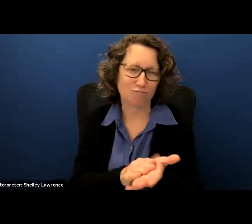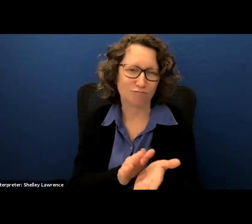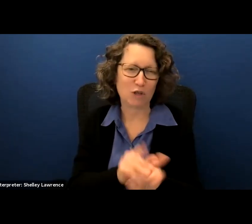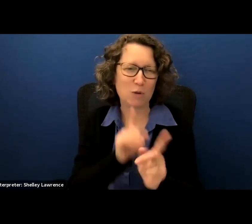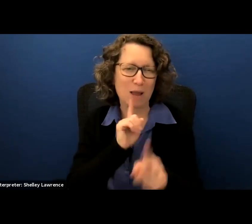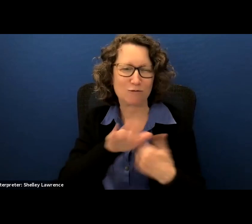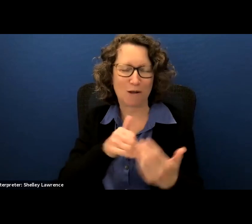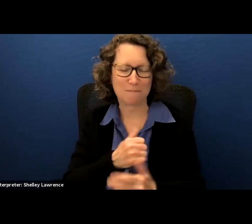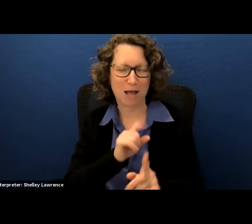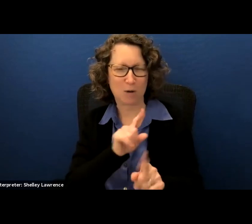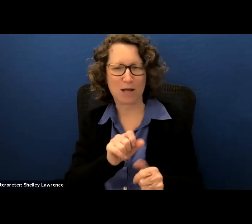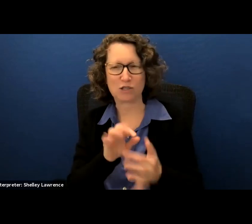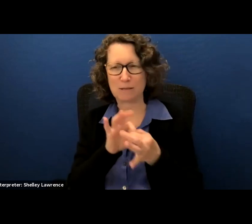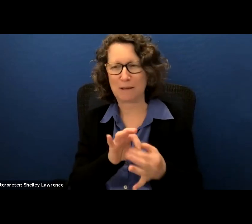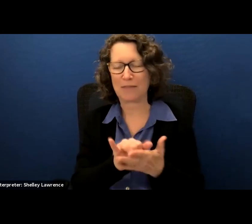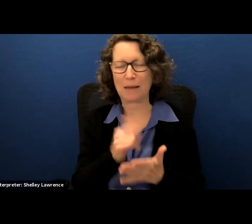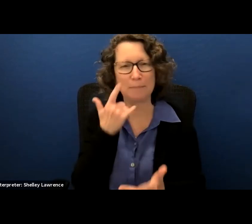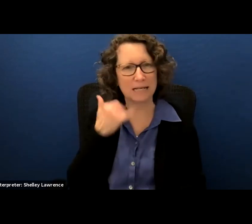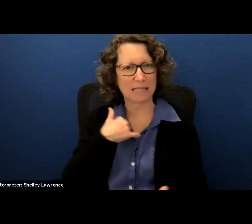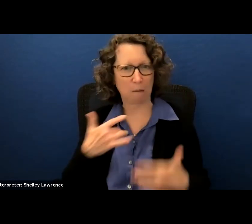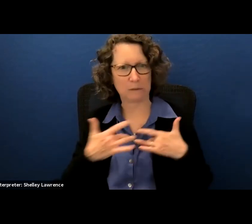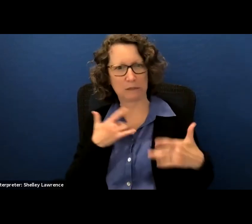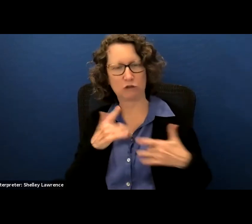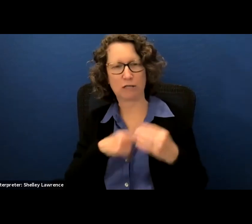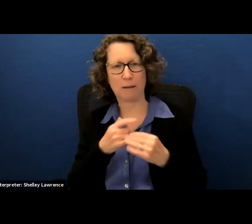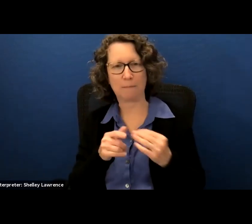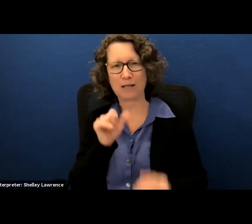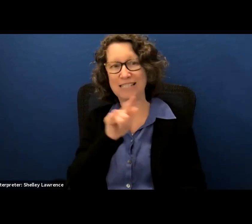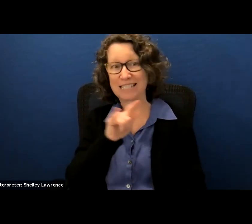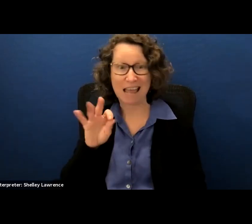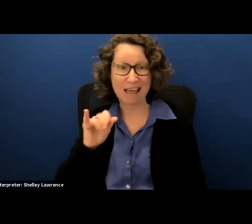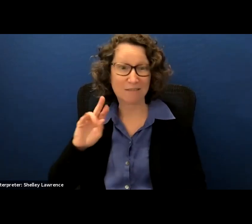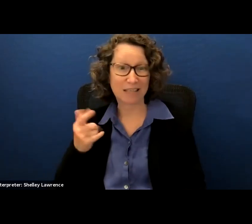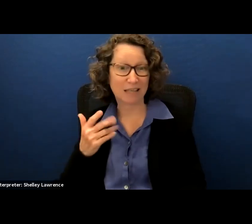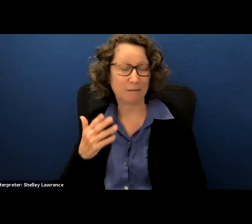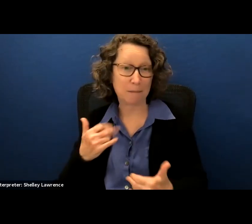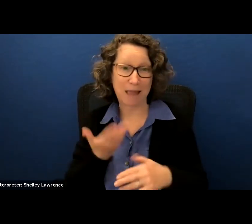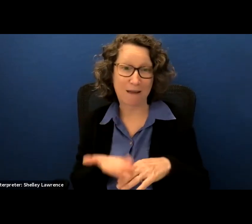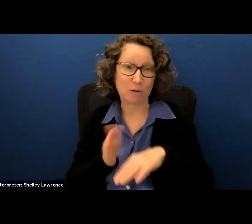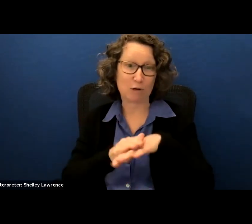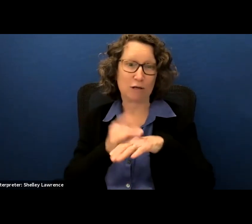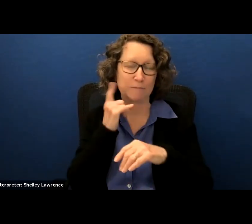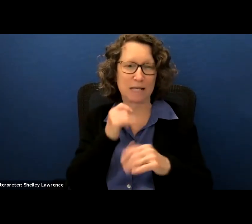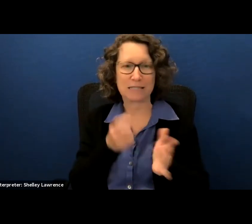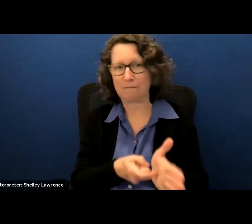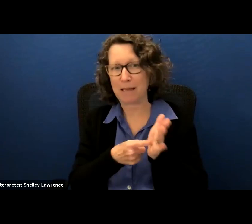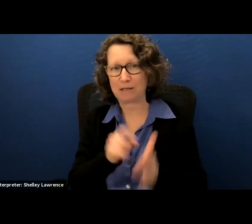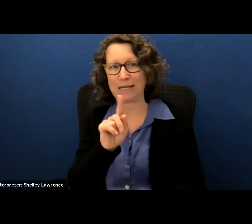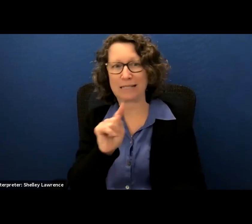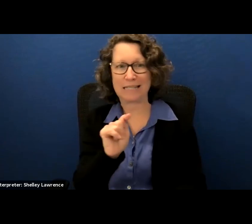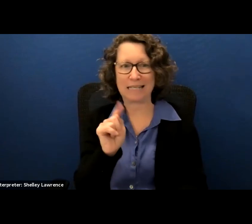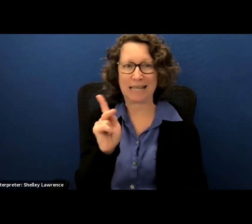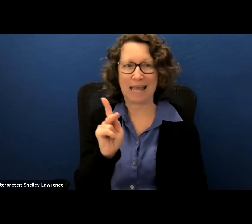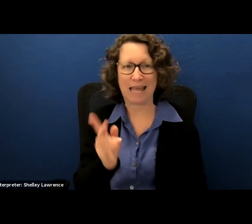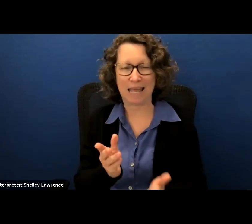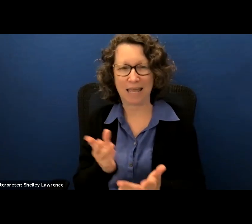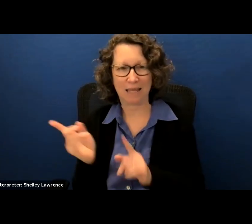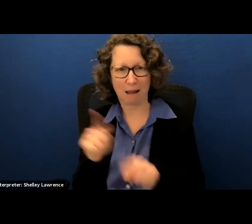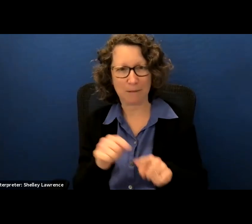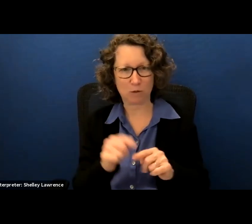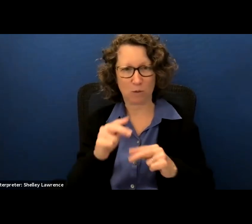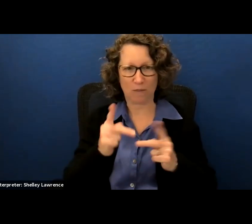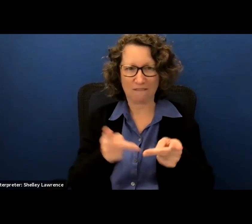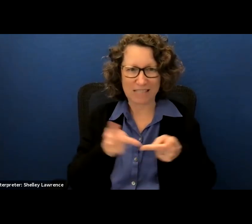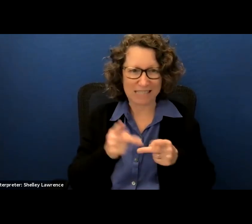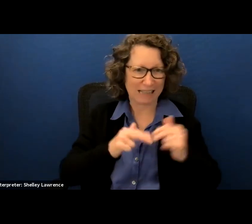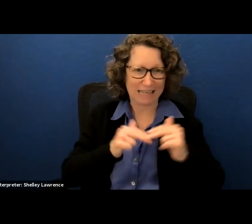of my questions with regards to that, because I was concerned about the staffing that may be having to increase because of the mandated TK coming on, the facilities that we may need to